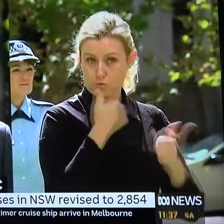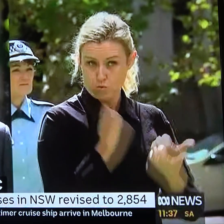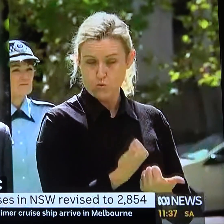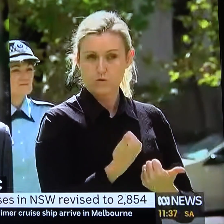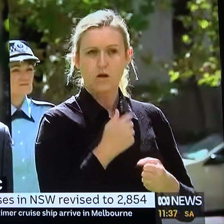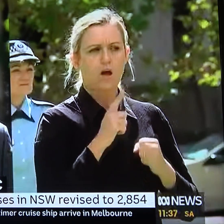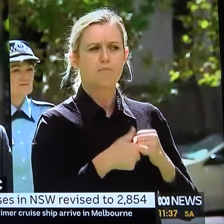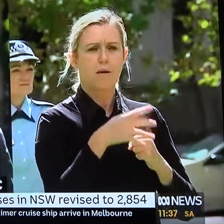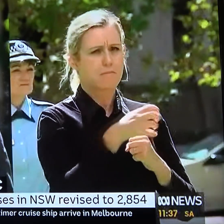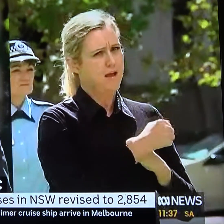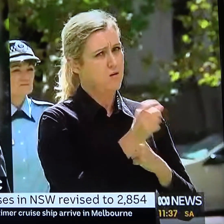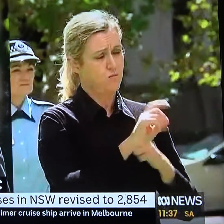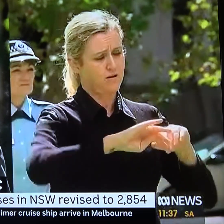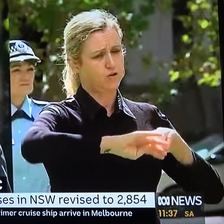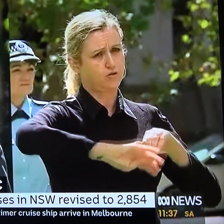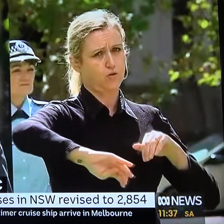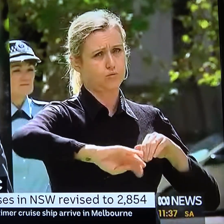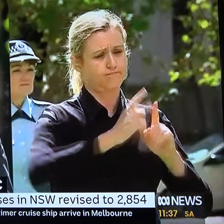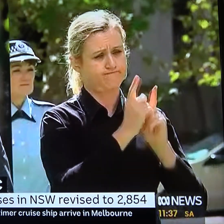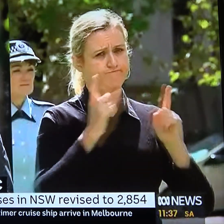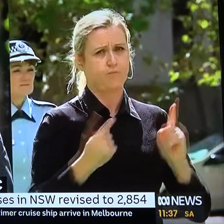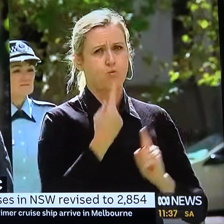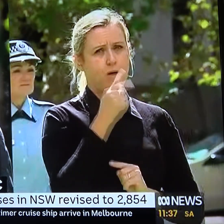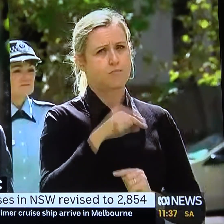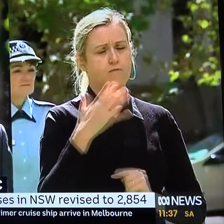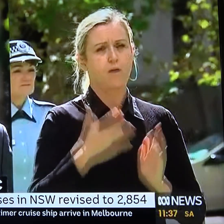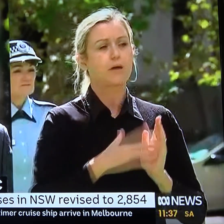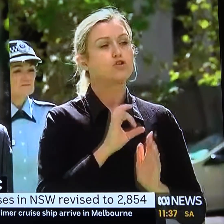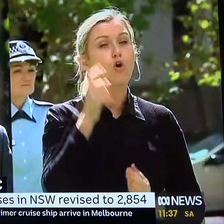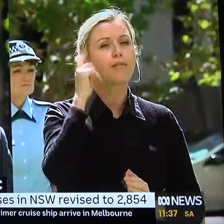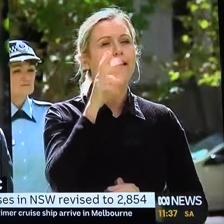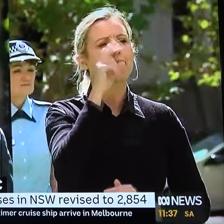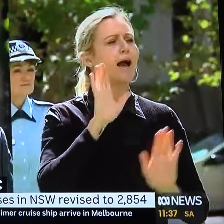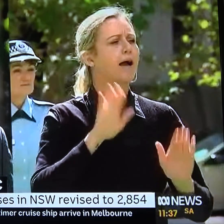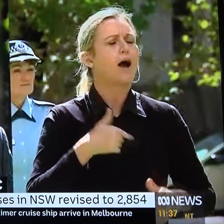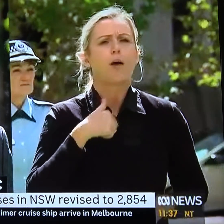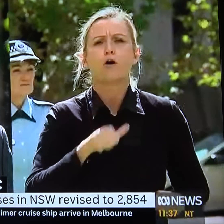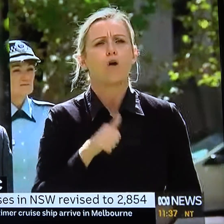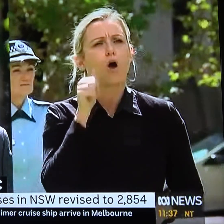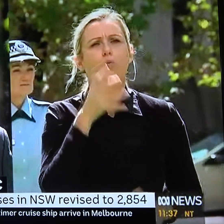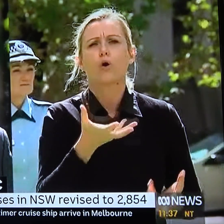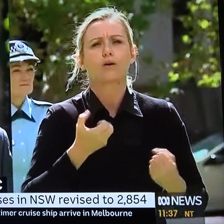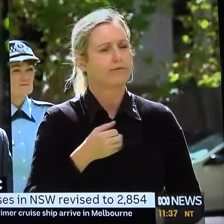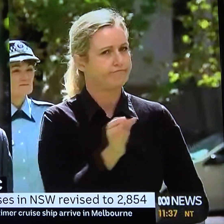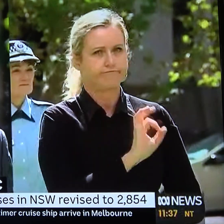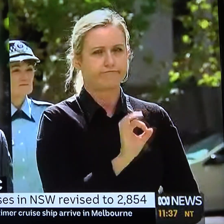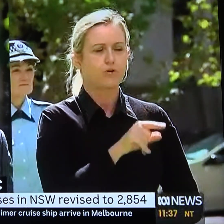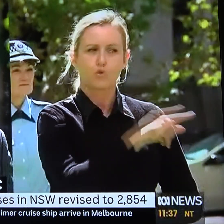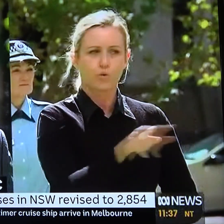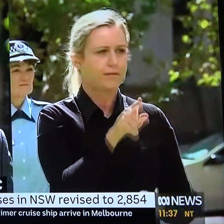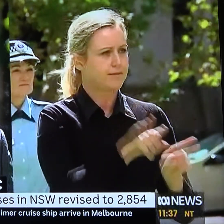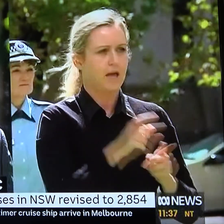actually getting this virus. In fact, for people under 40 at the present time, the total number of cases